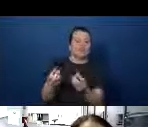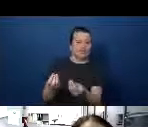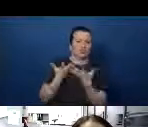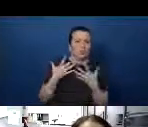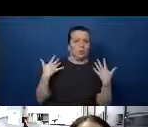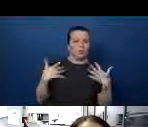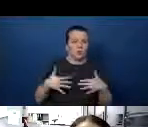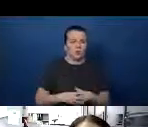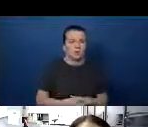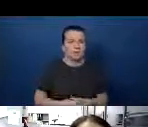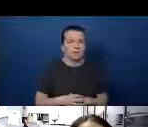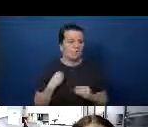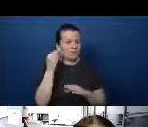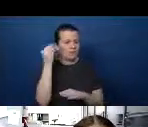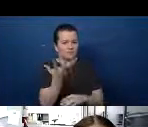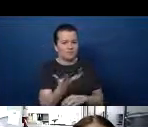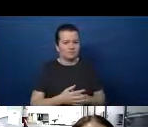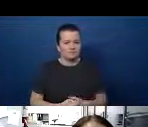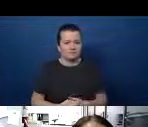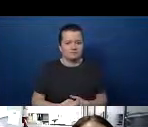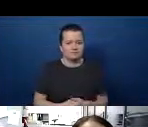here. Next slide.